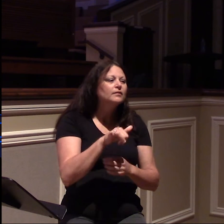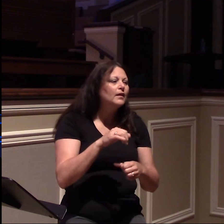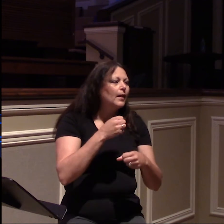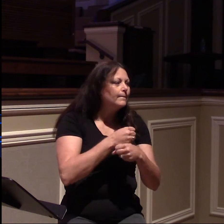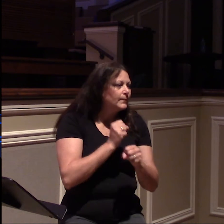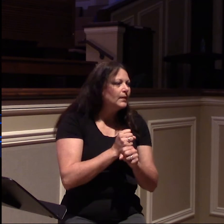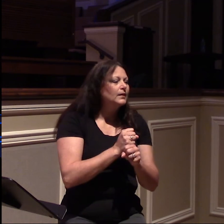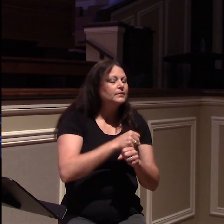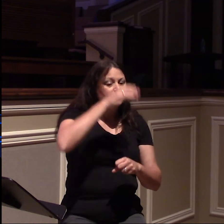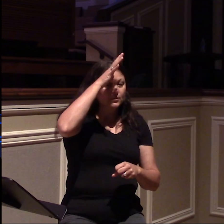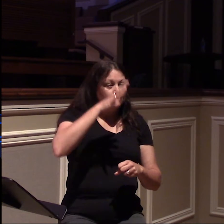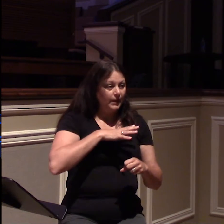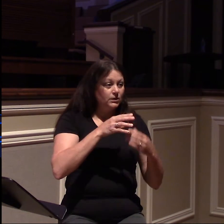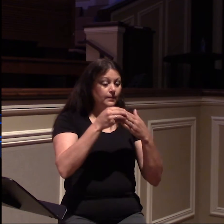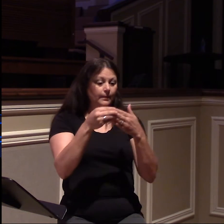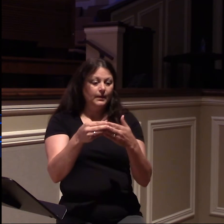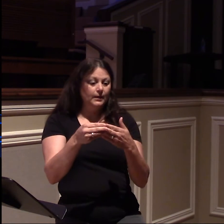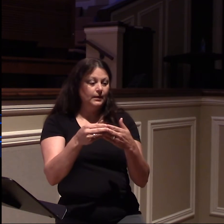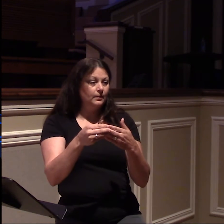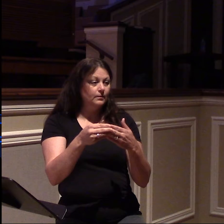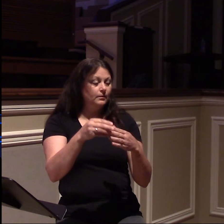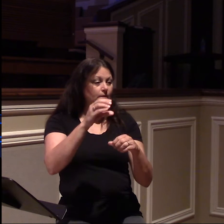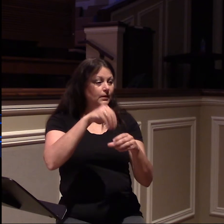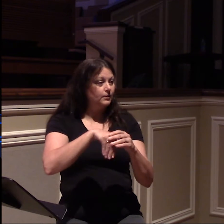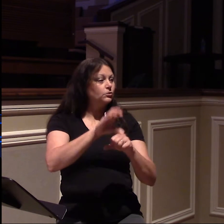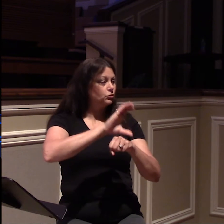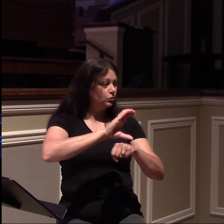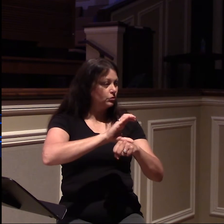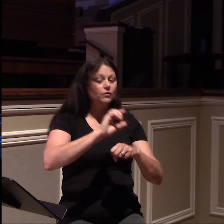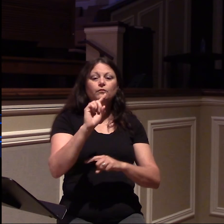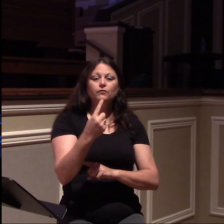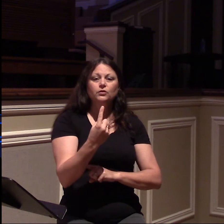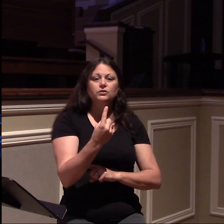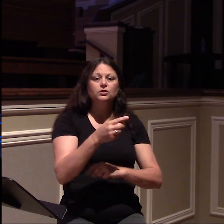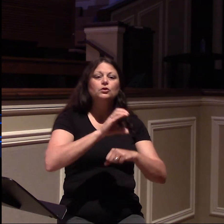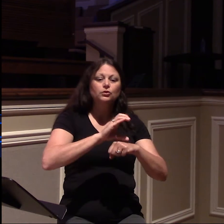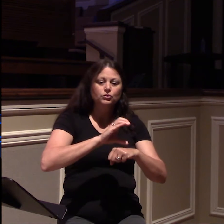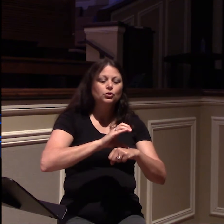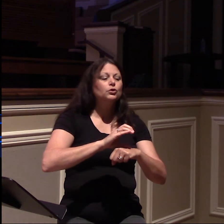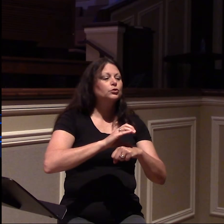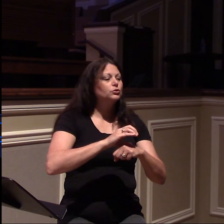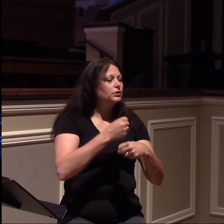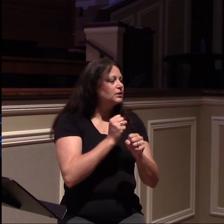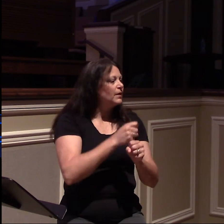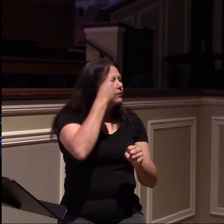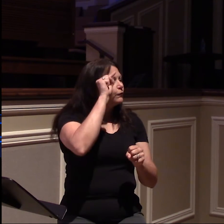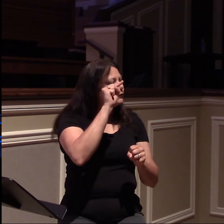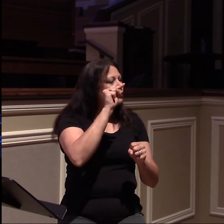the church. We can see this dynamic in three ways. First of all, the church is wired to the givenness of